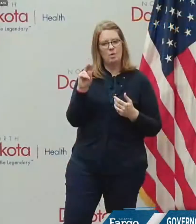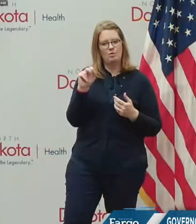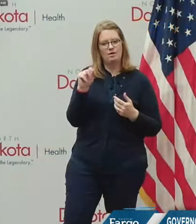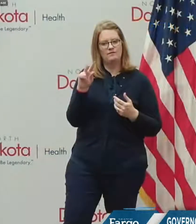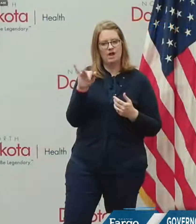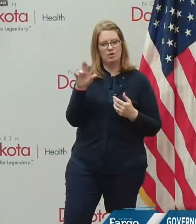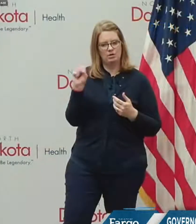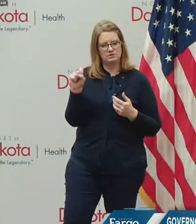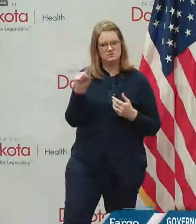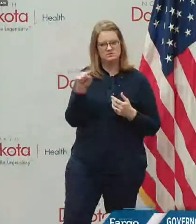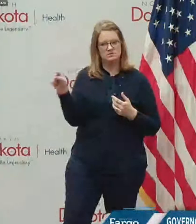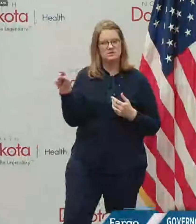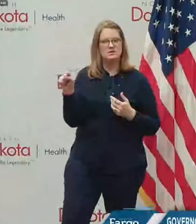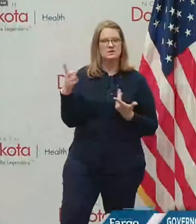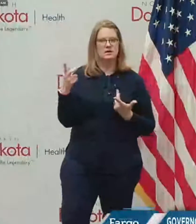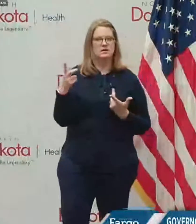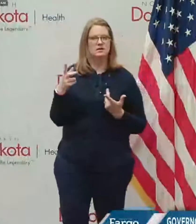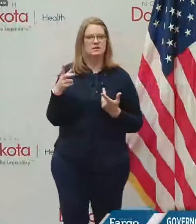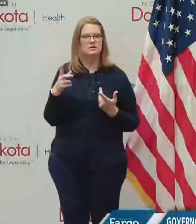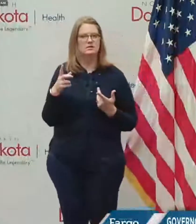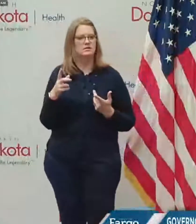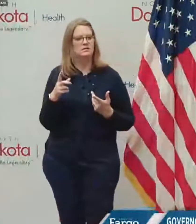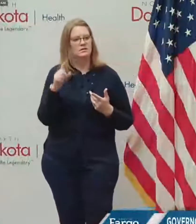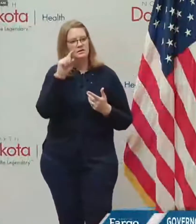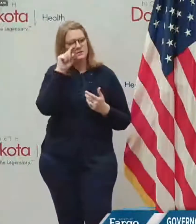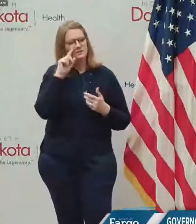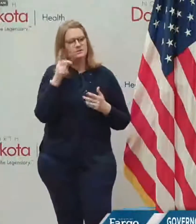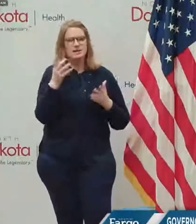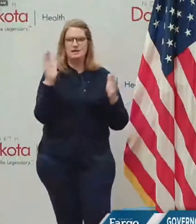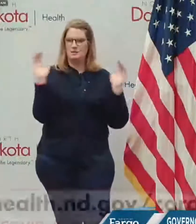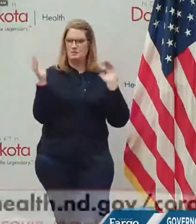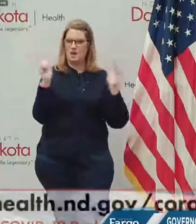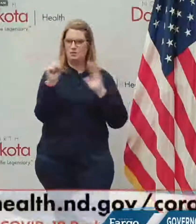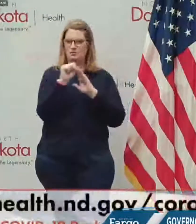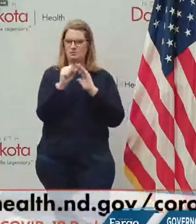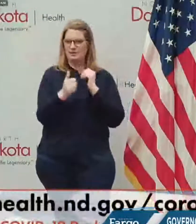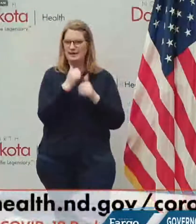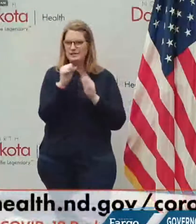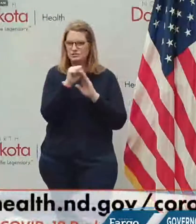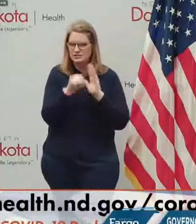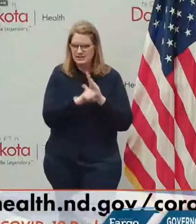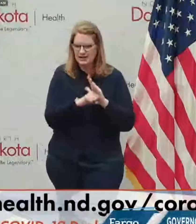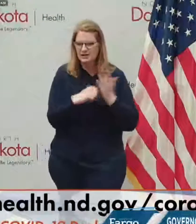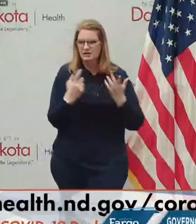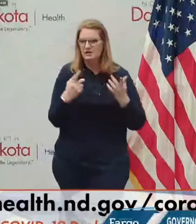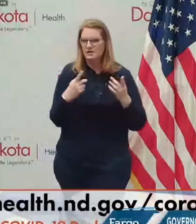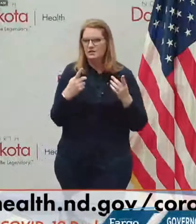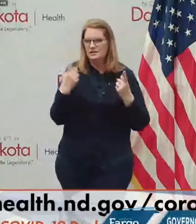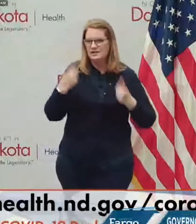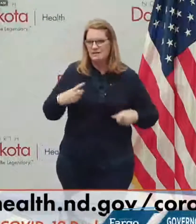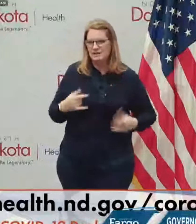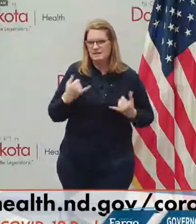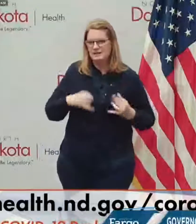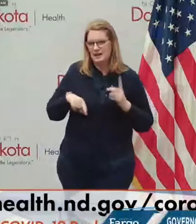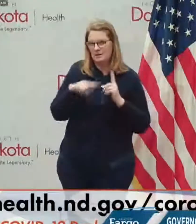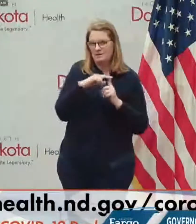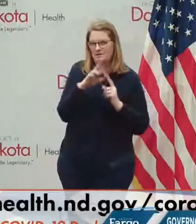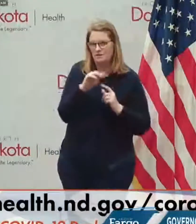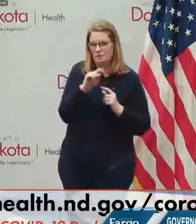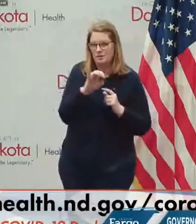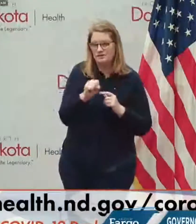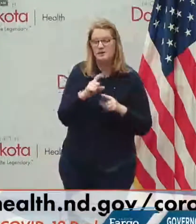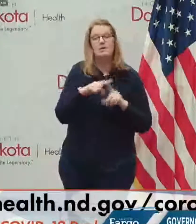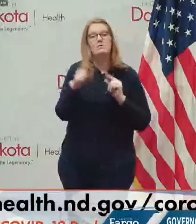to, during this, try to look at state-by-state comparisons. We're doing that here today on positivity rates. But when it comes to the